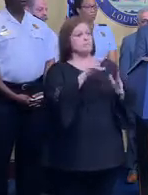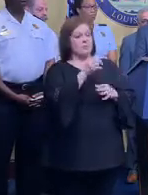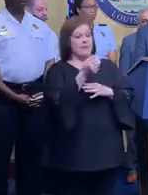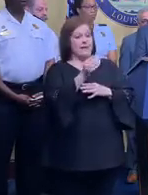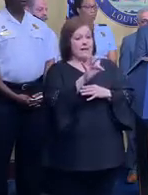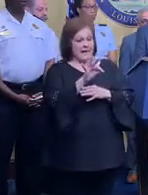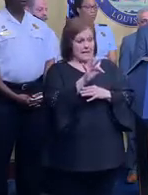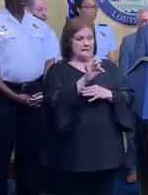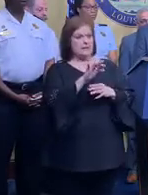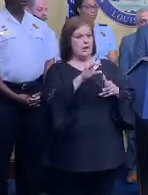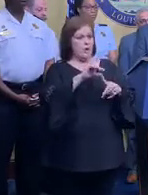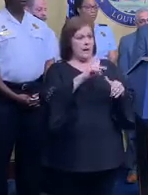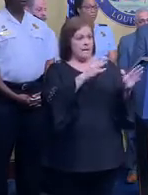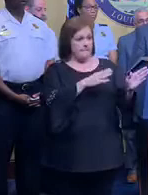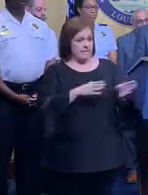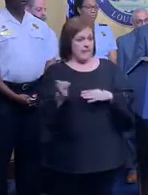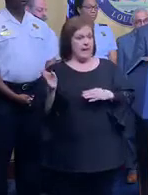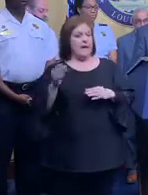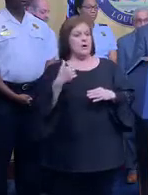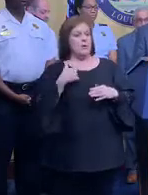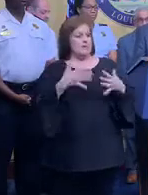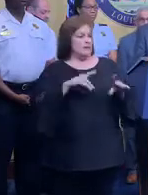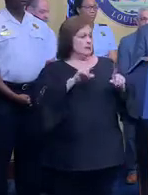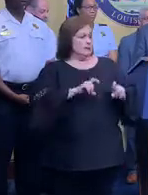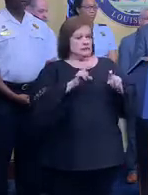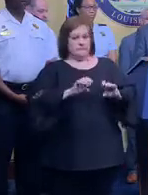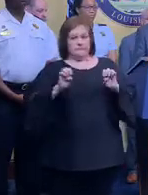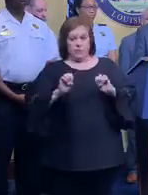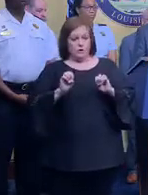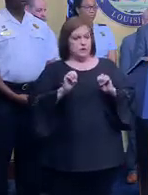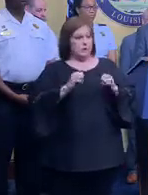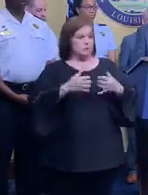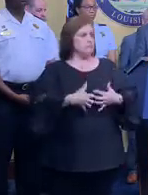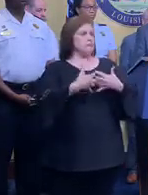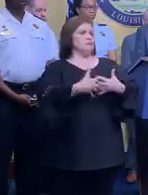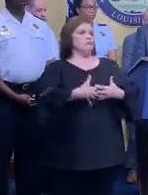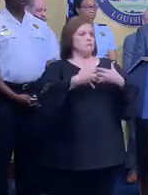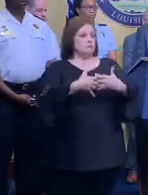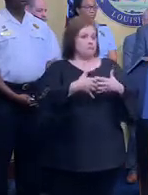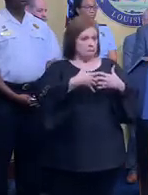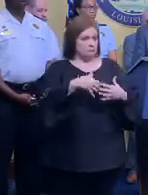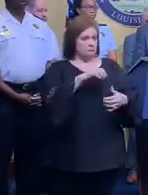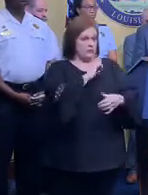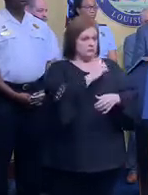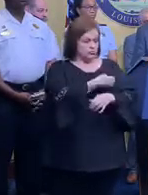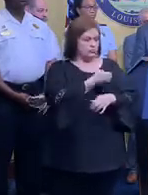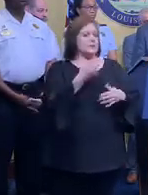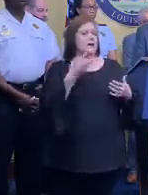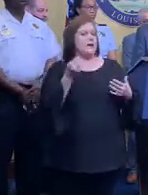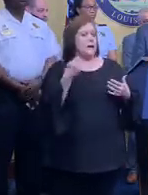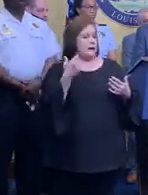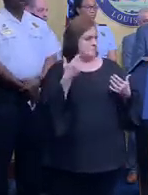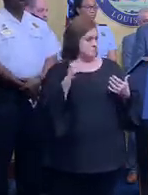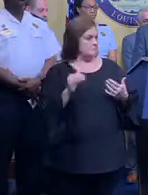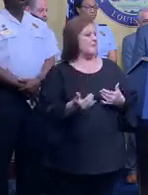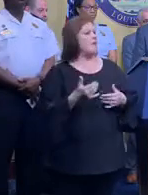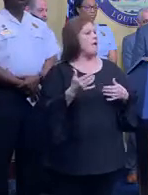2019 hurricane plan. We tested our emergency generators yesterday, topped them all off, and everything's